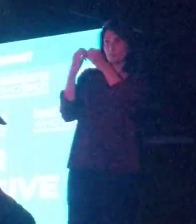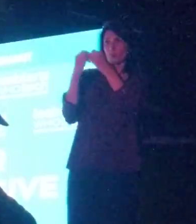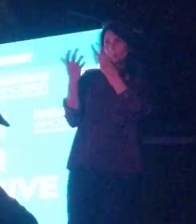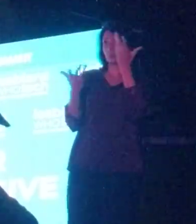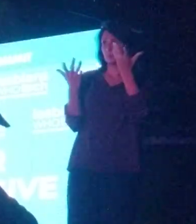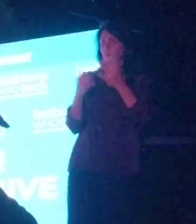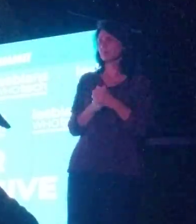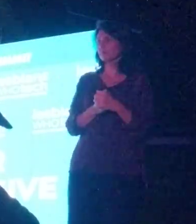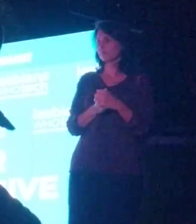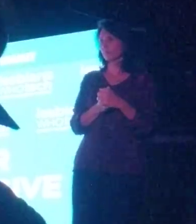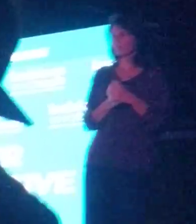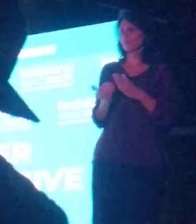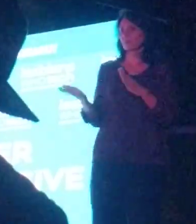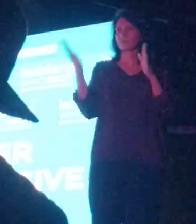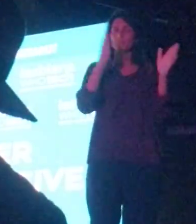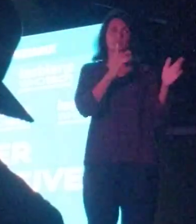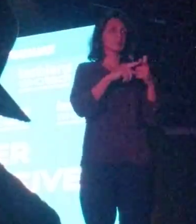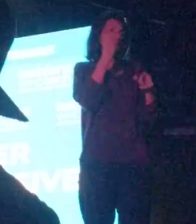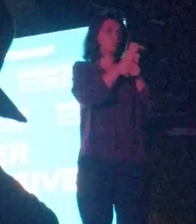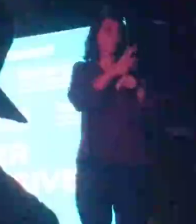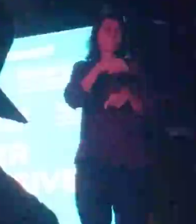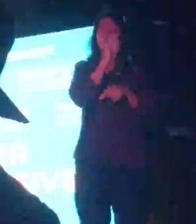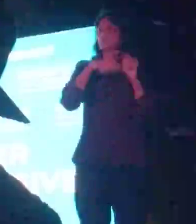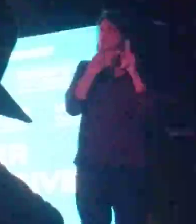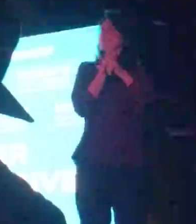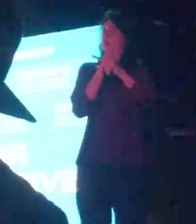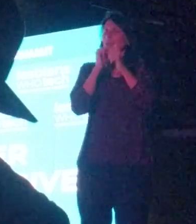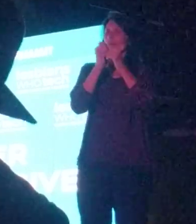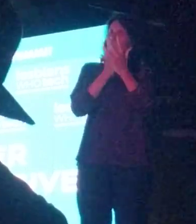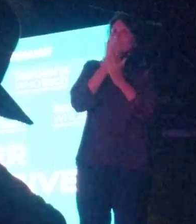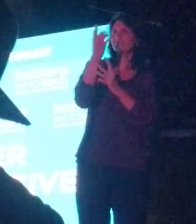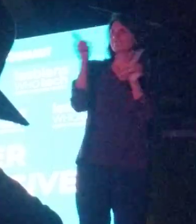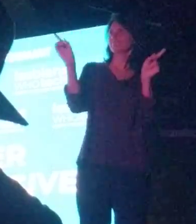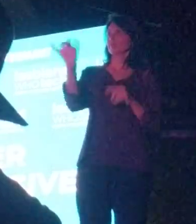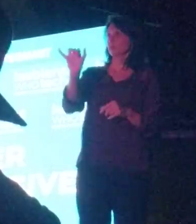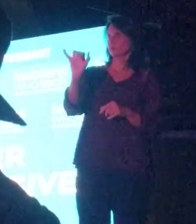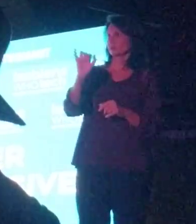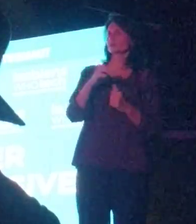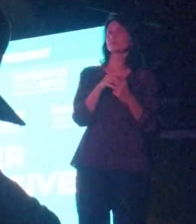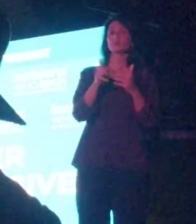that we couldn't figure out how to break through either. We started in the summer of